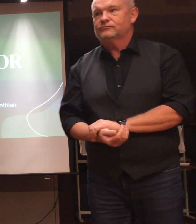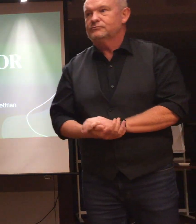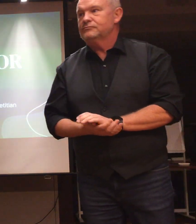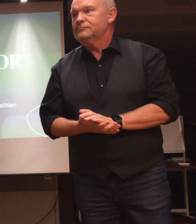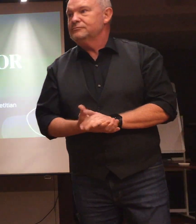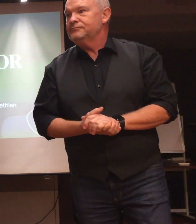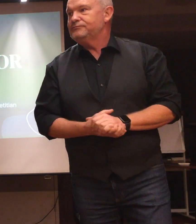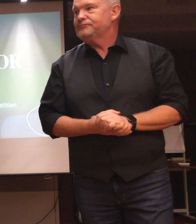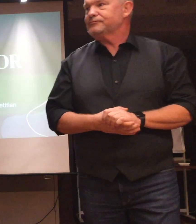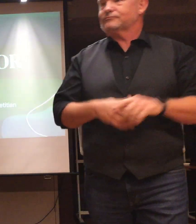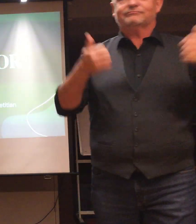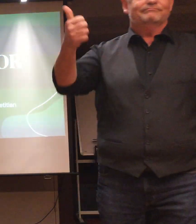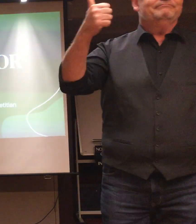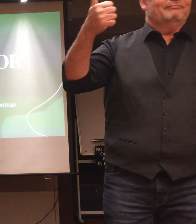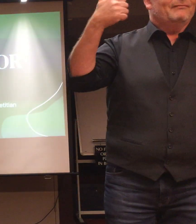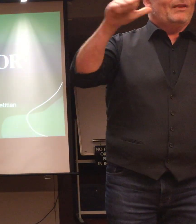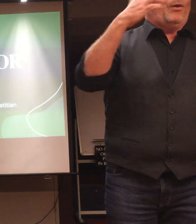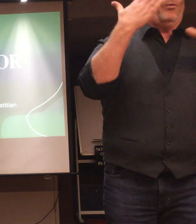Working.